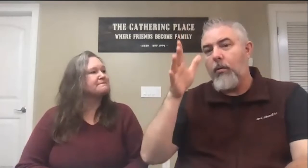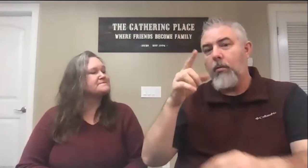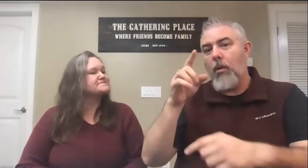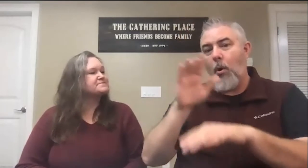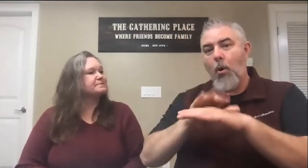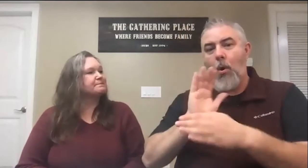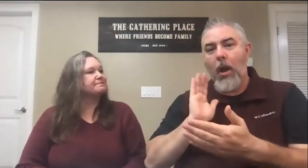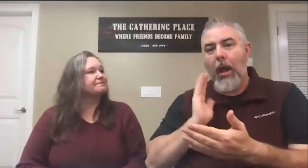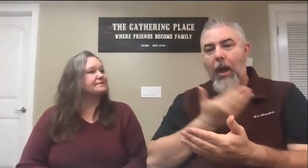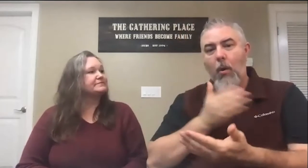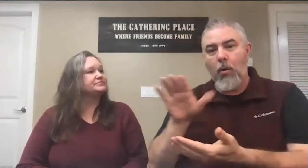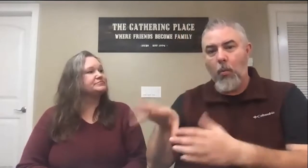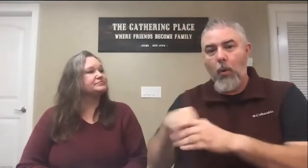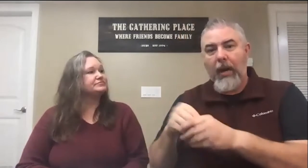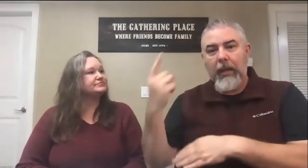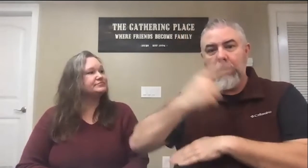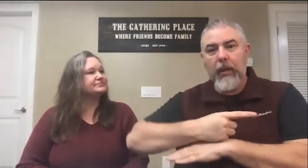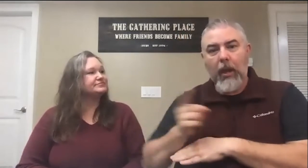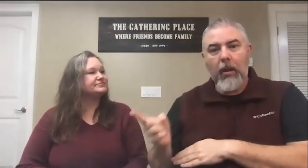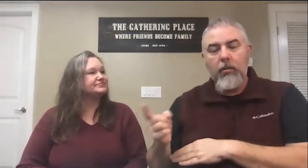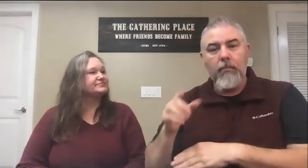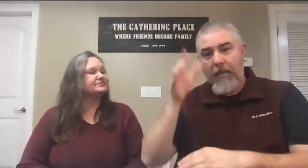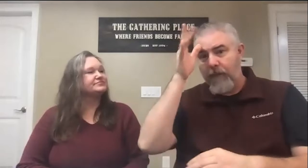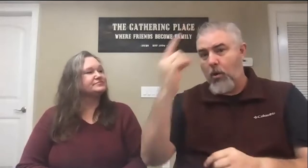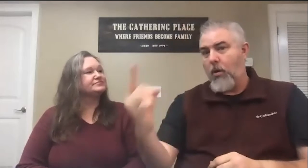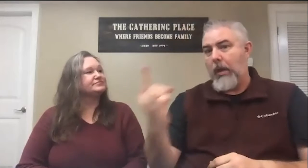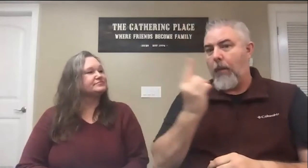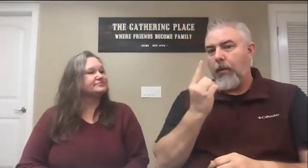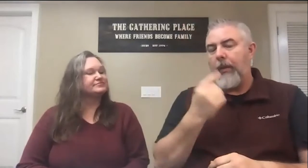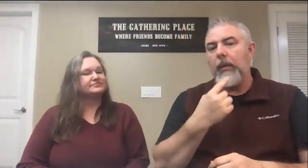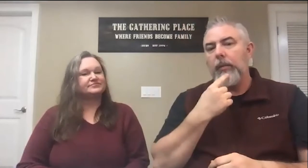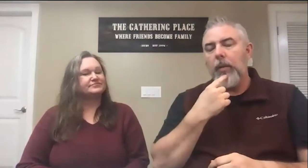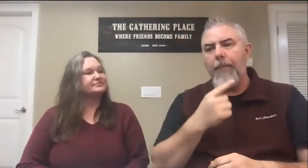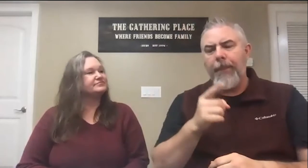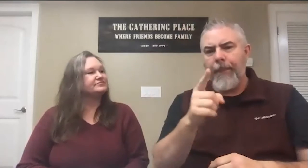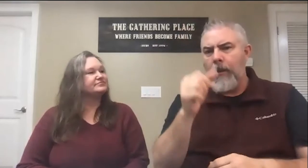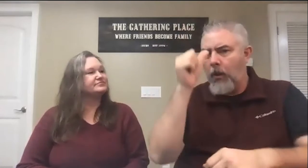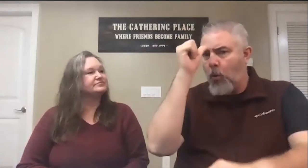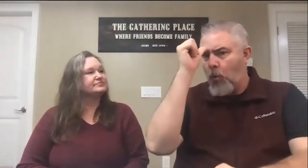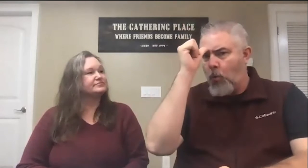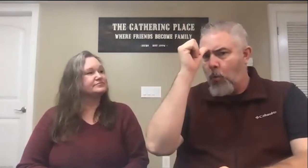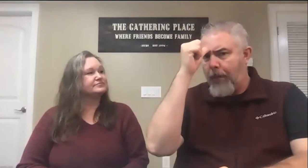My father, on our wedding day, my father came to me and said,